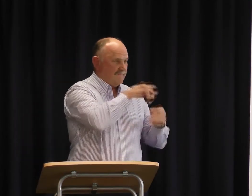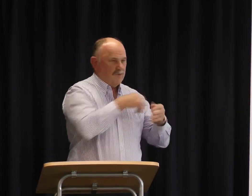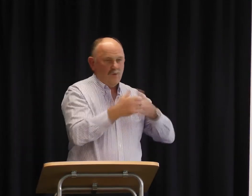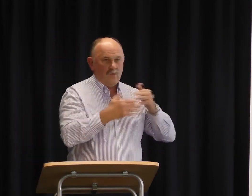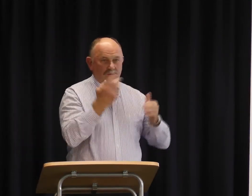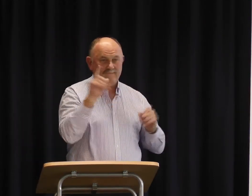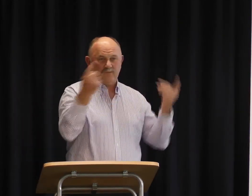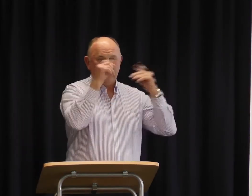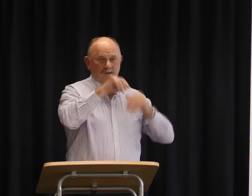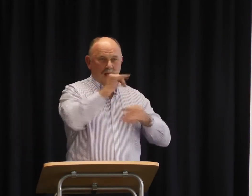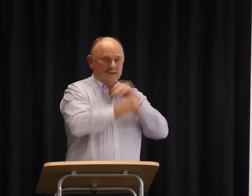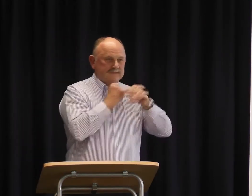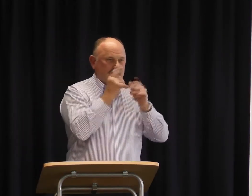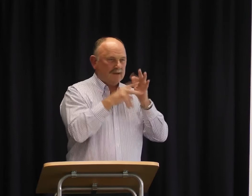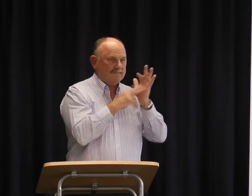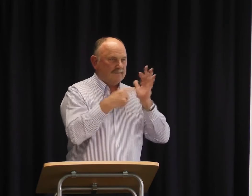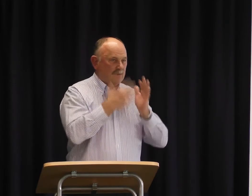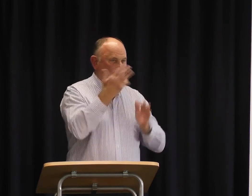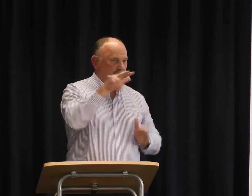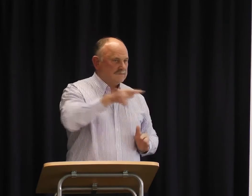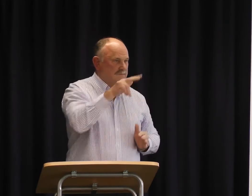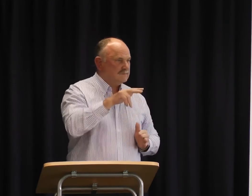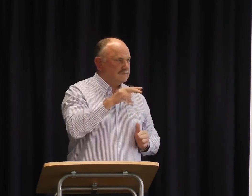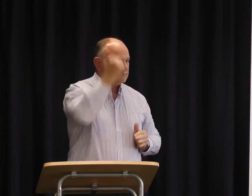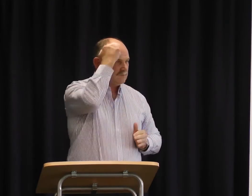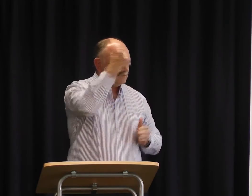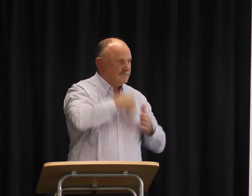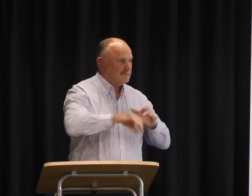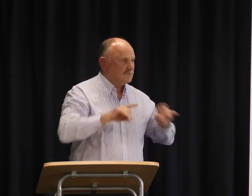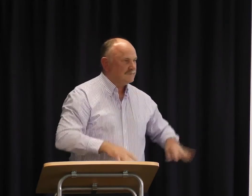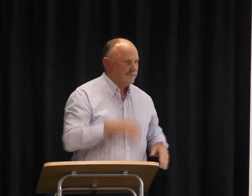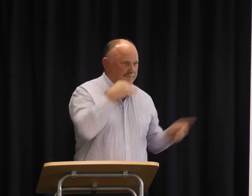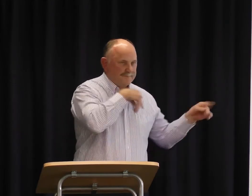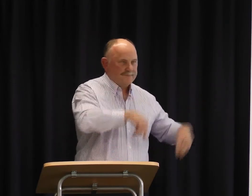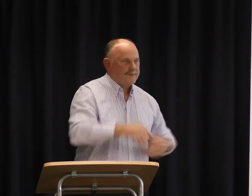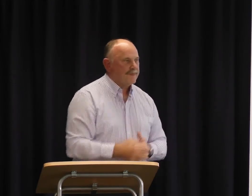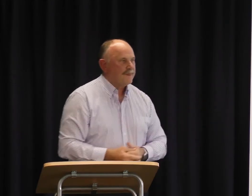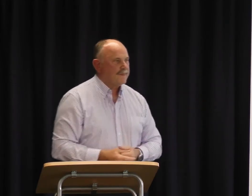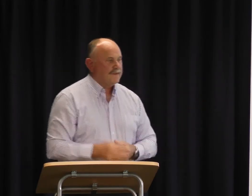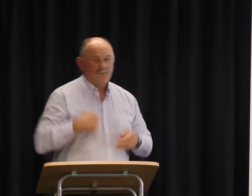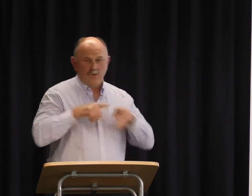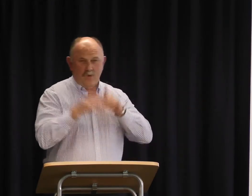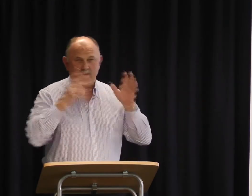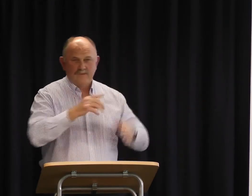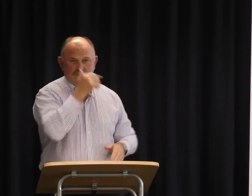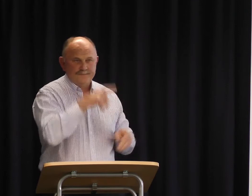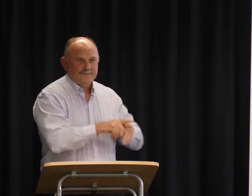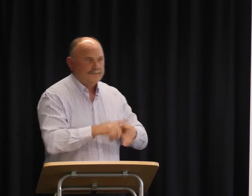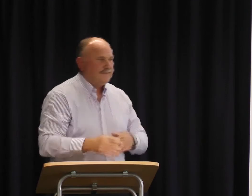organisations. We were both in organising the first international event, the soccer in 1988 in Melbourne. So I